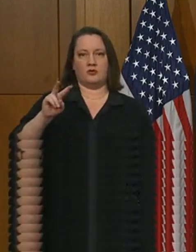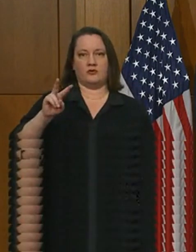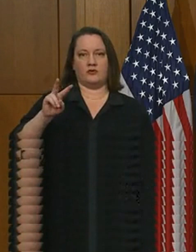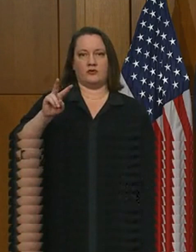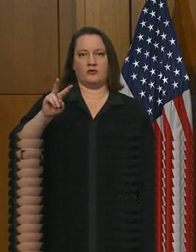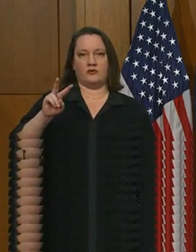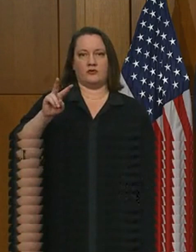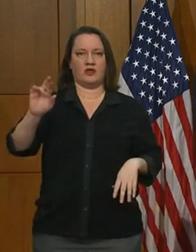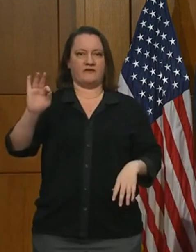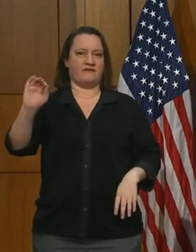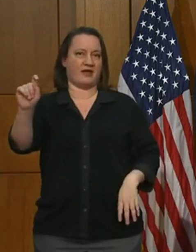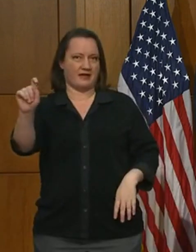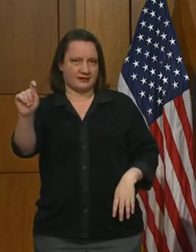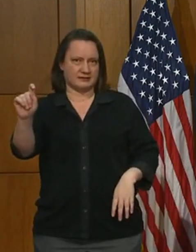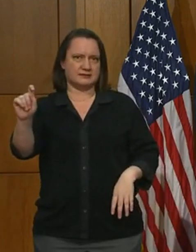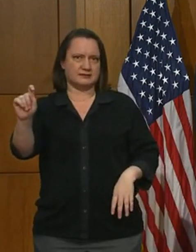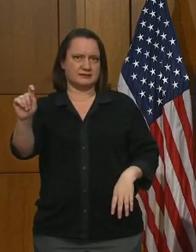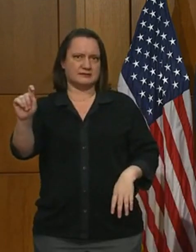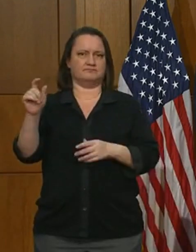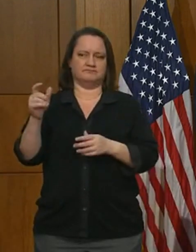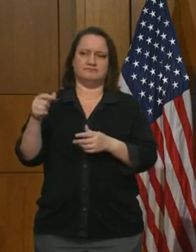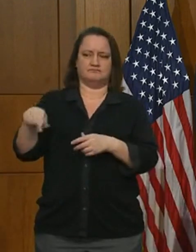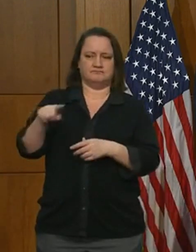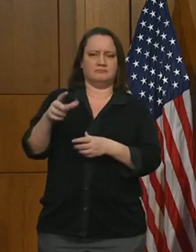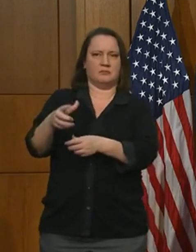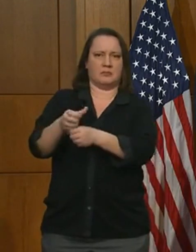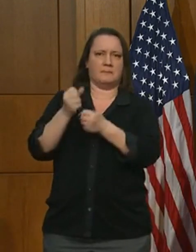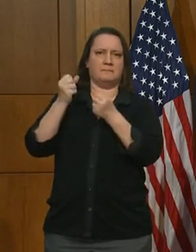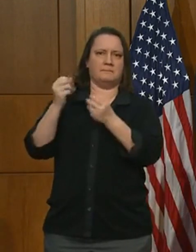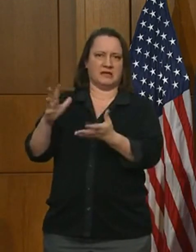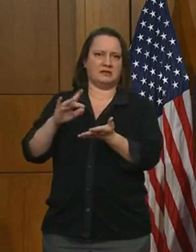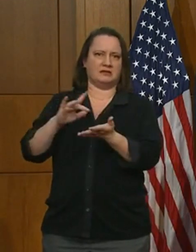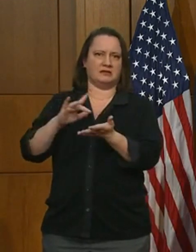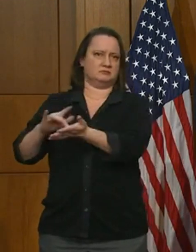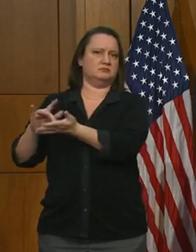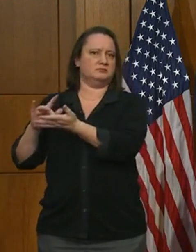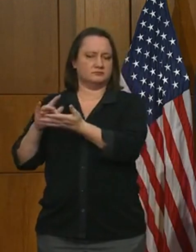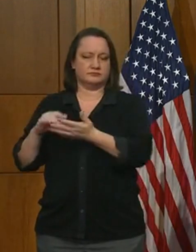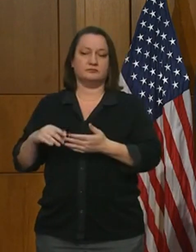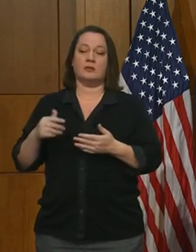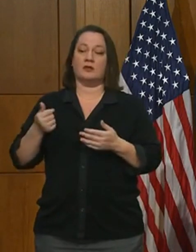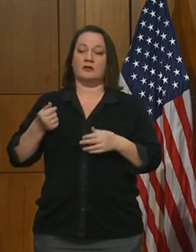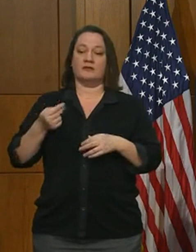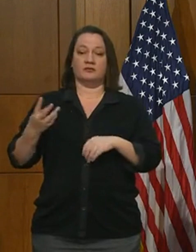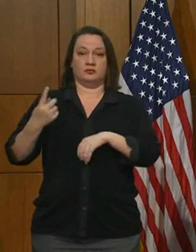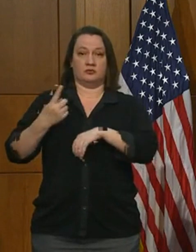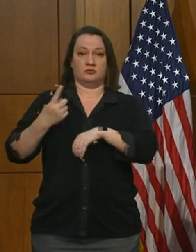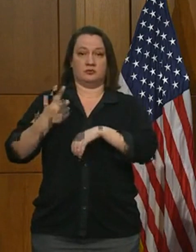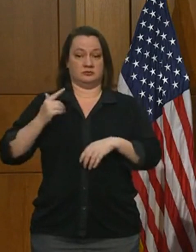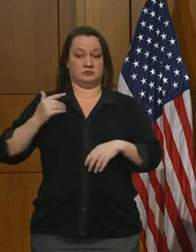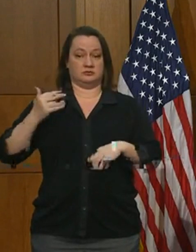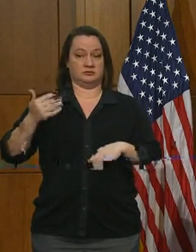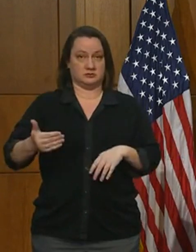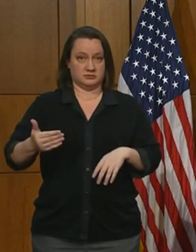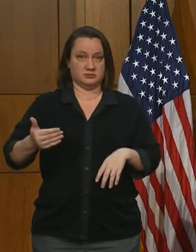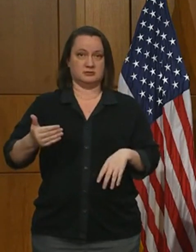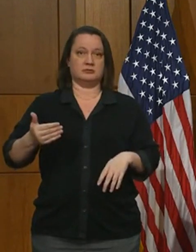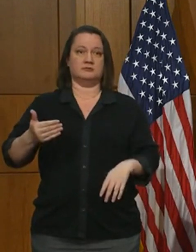which received a number of cases of the medicine. A few days after that,